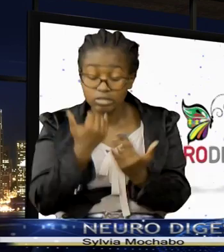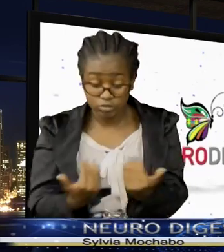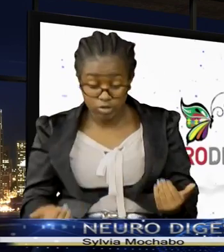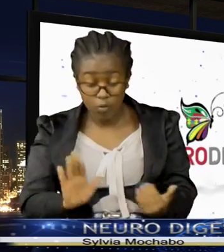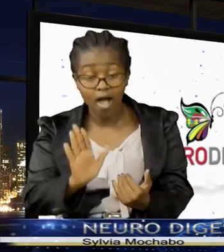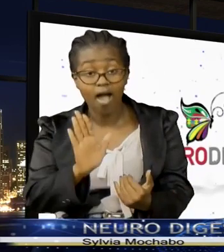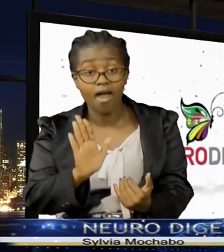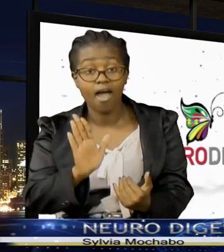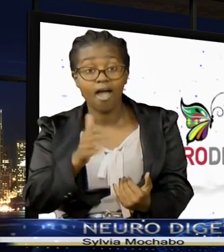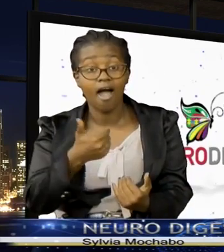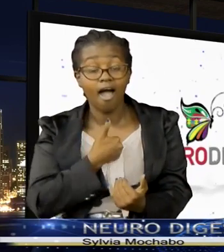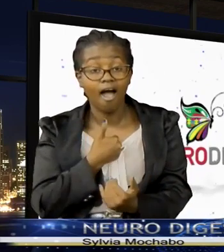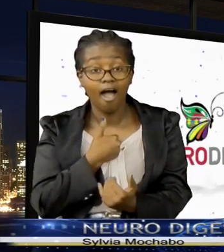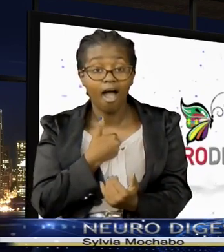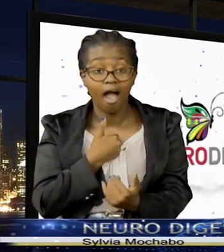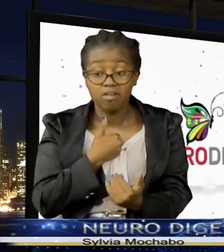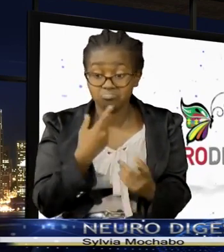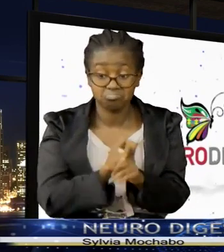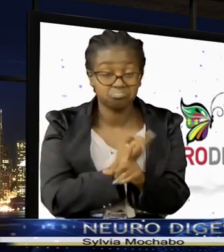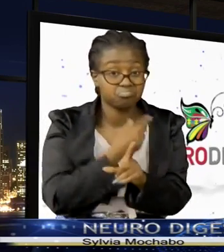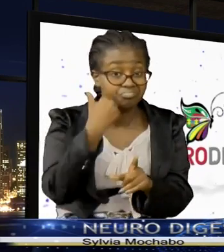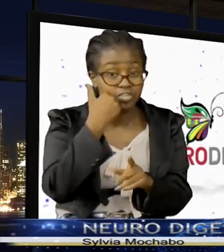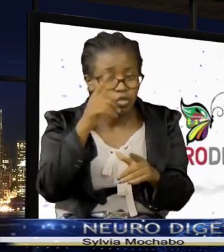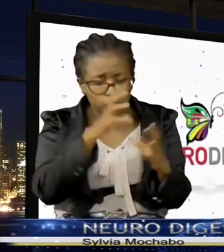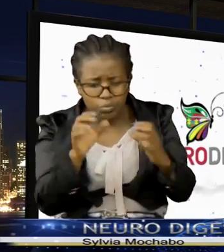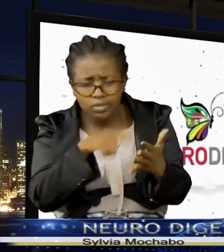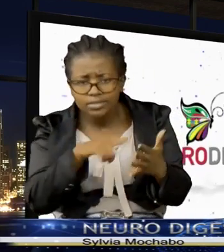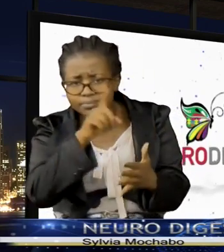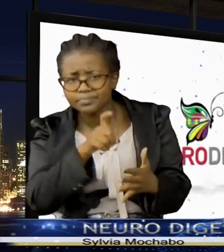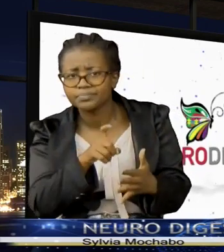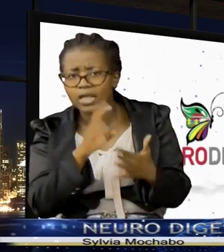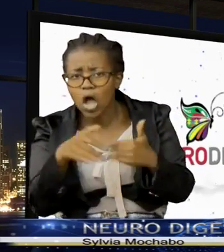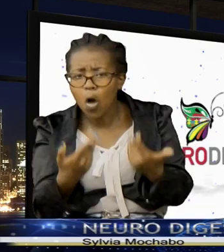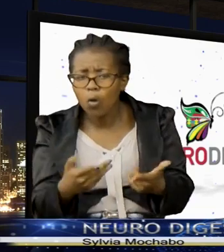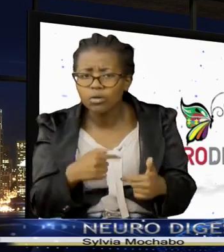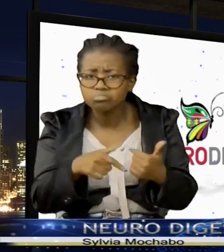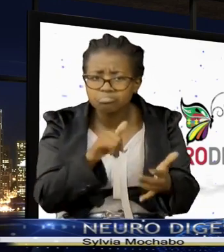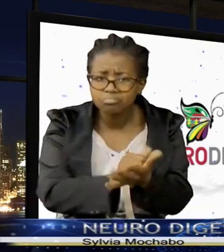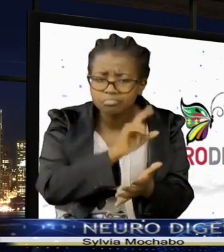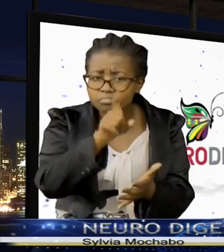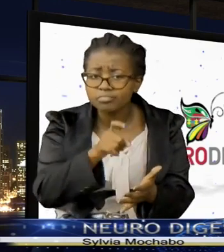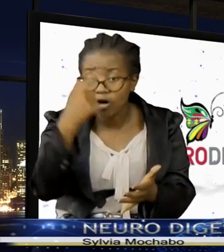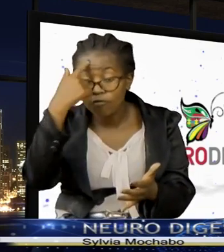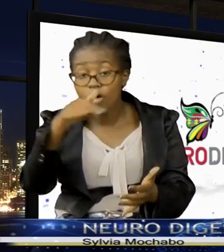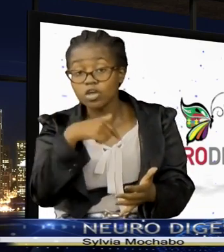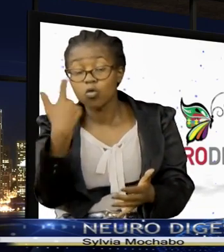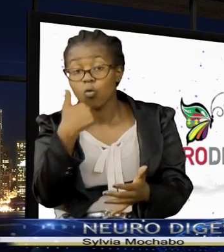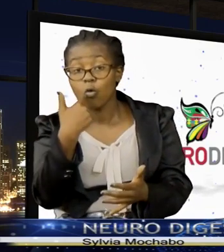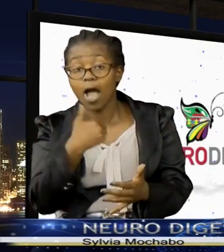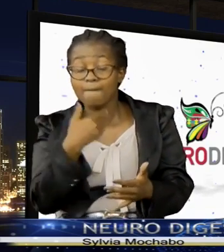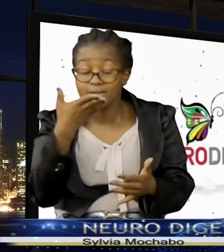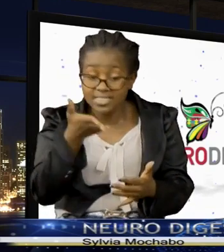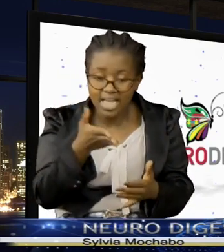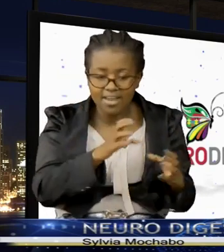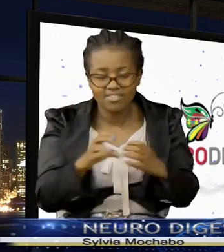child has A, B, C, D? What will you do? How are you going to process it? For us who have already been there